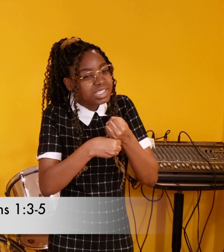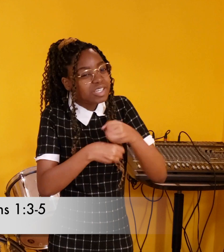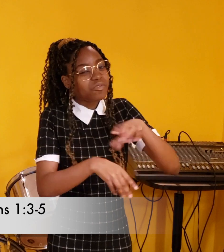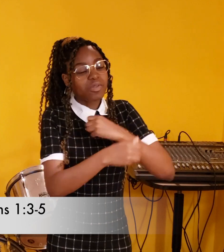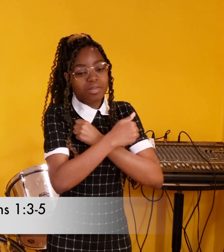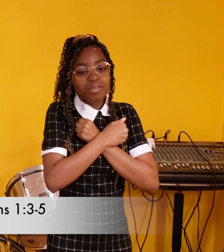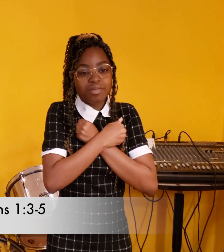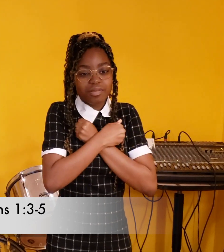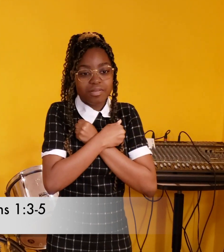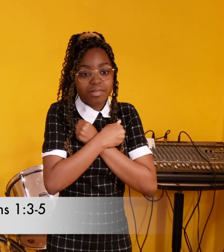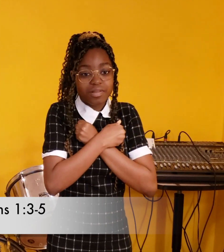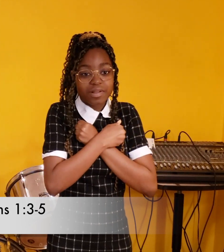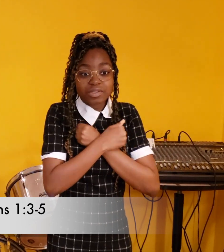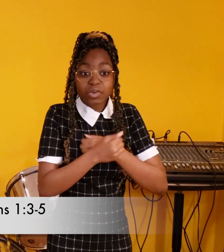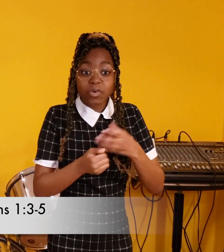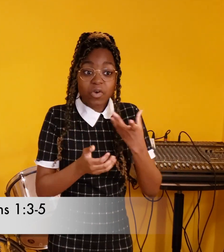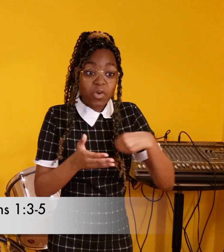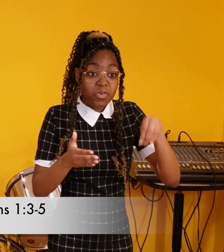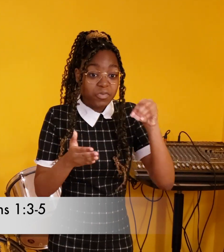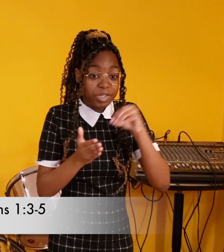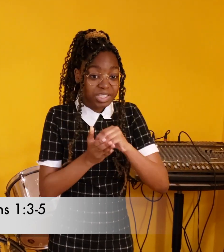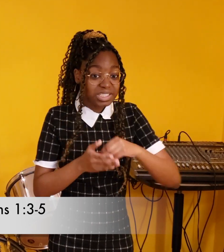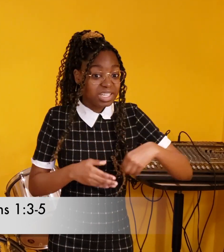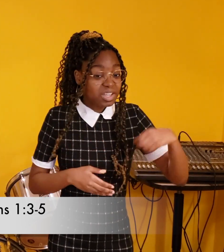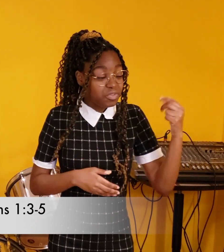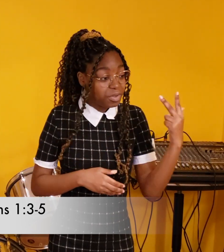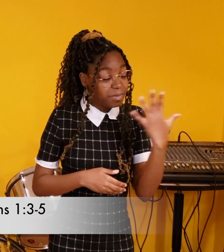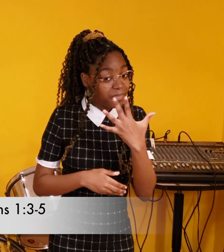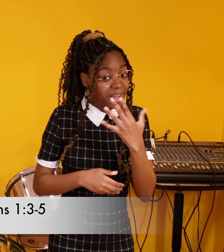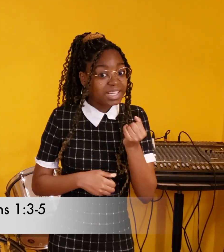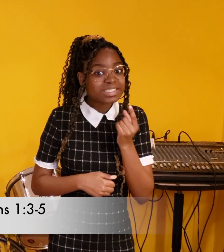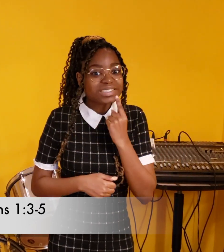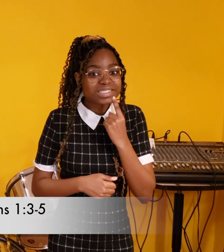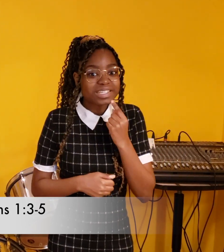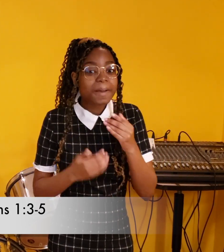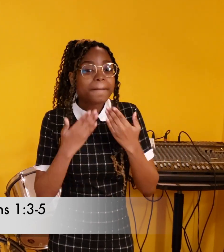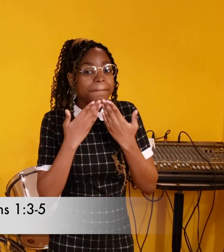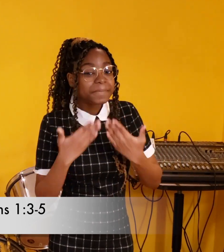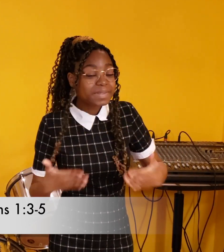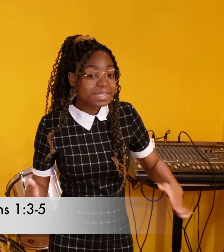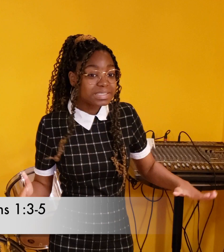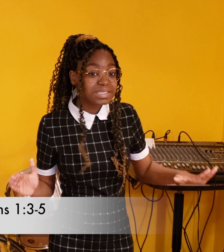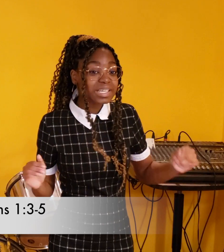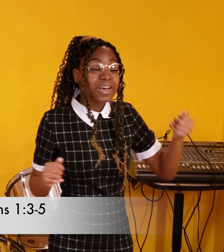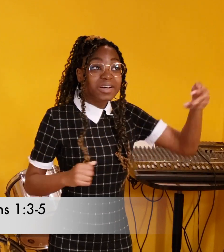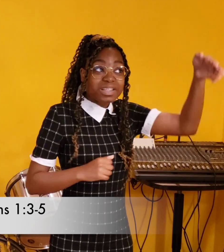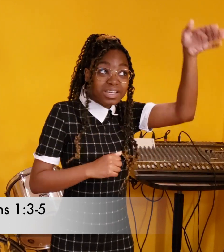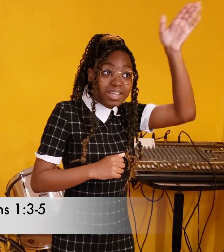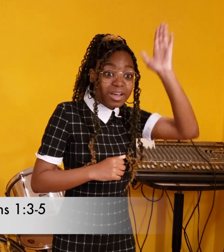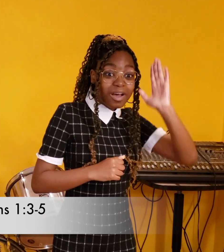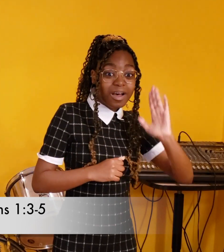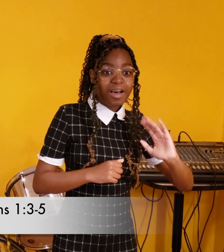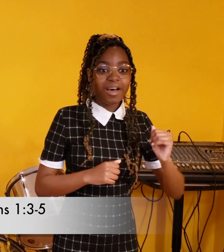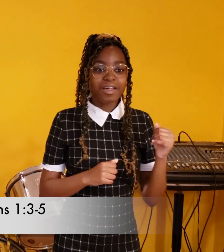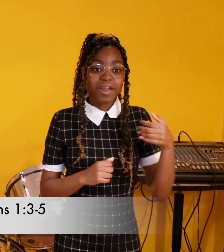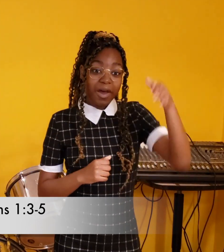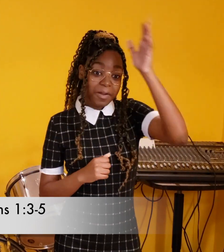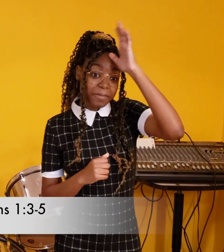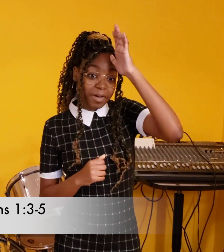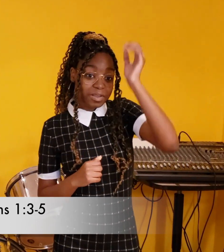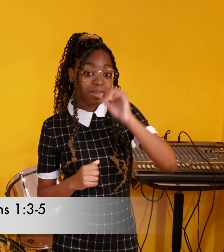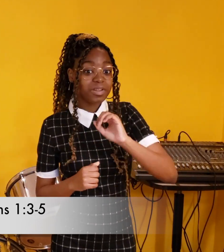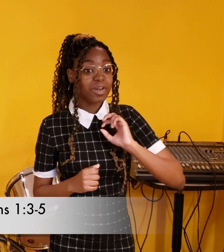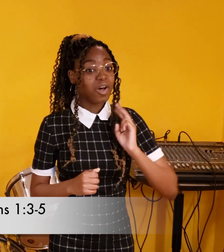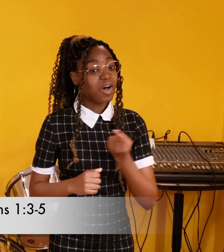Ephesians 1, 3 to 5 says what? Blessed be the God and Father of our Lord Jesus Christ, who has